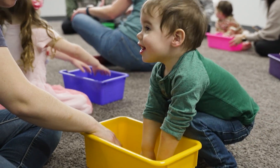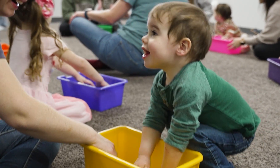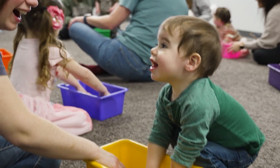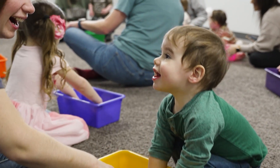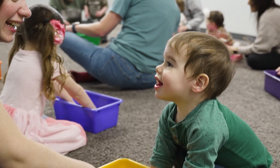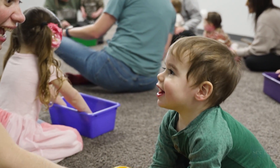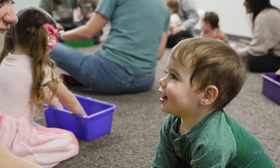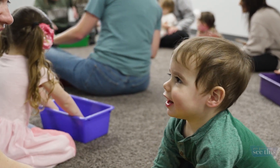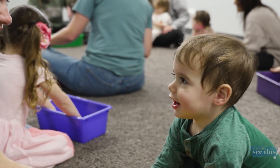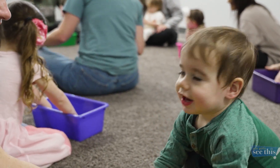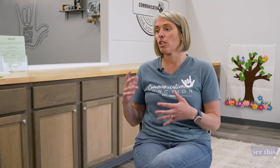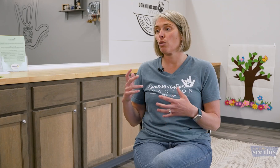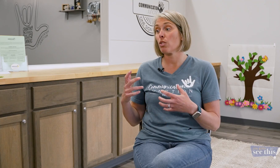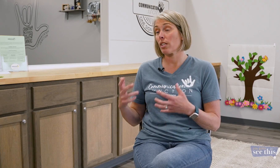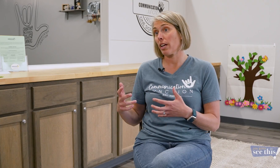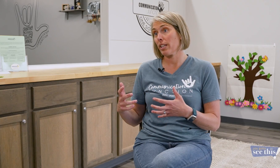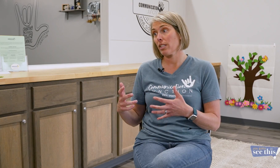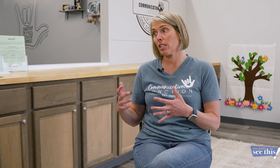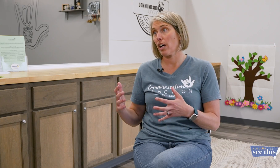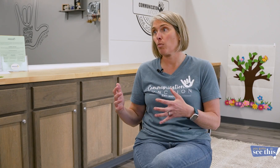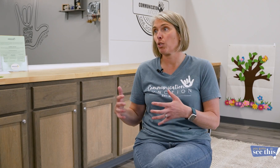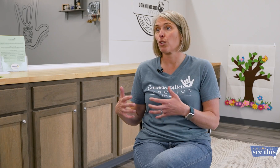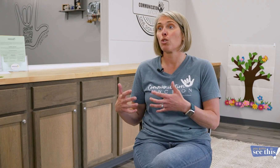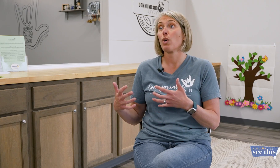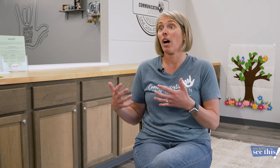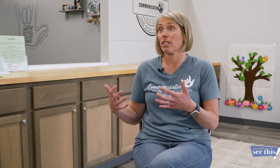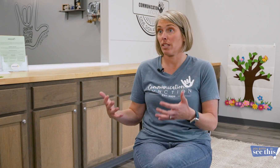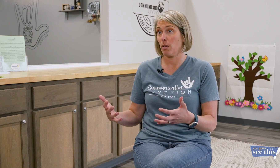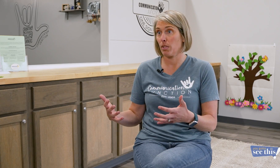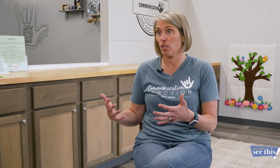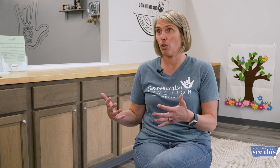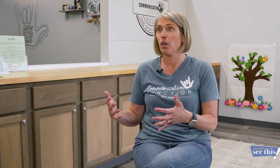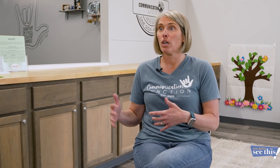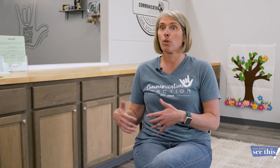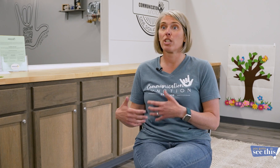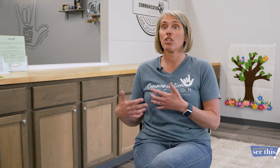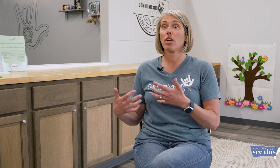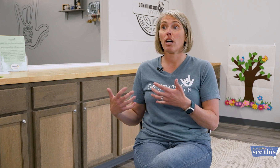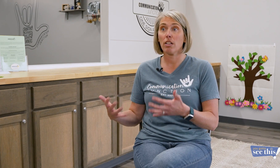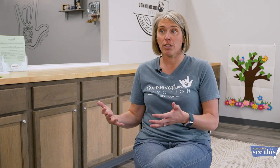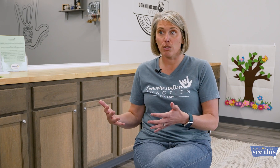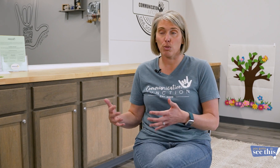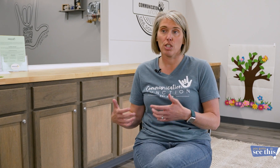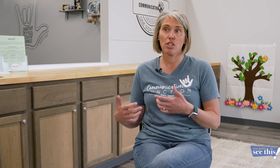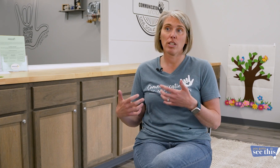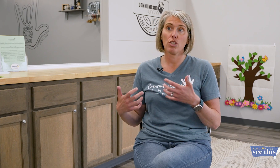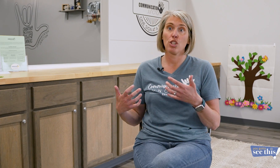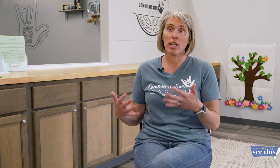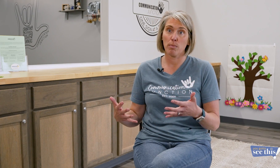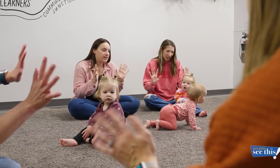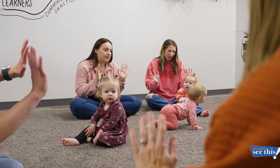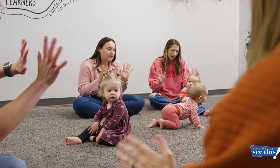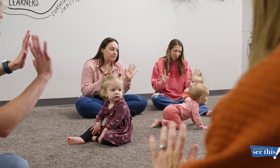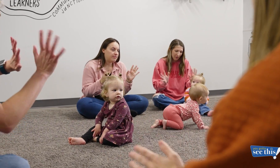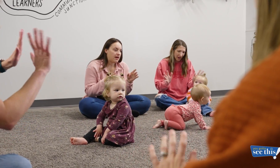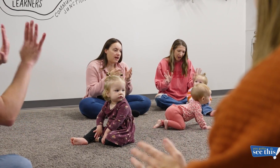that. We use signs to help learn new concepts. So we're teaching colors, we're teaching shapes, we're teaching